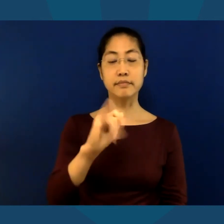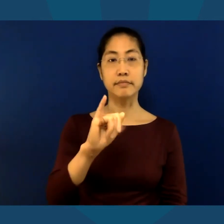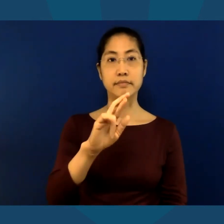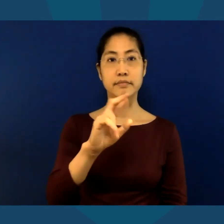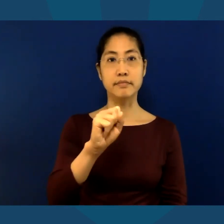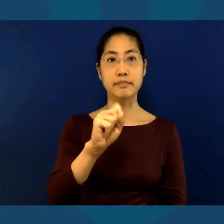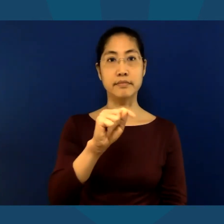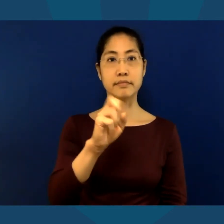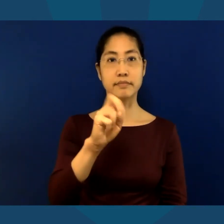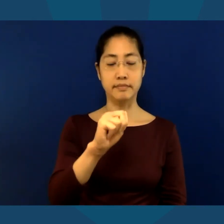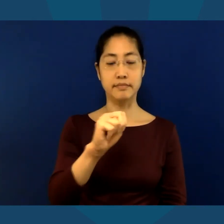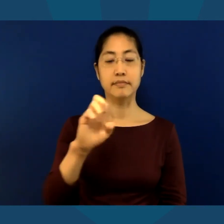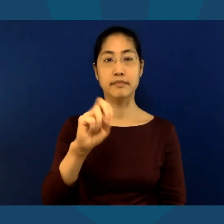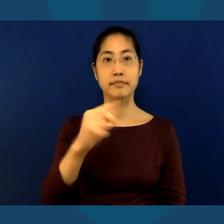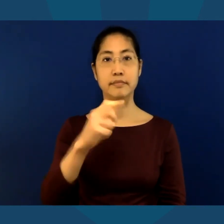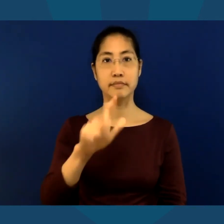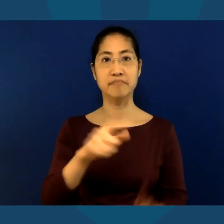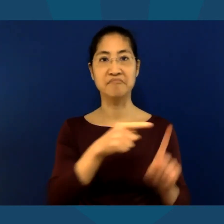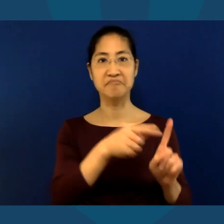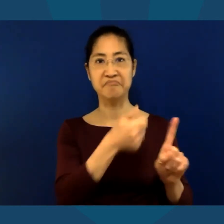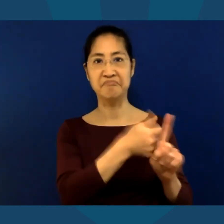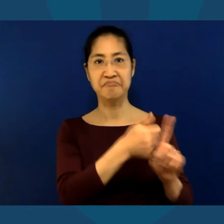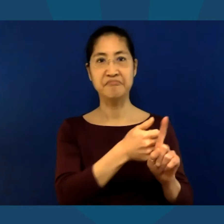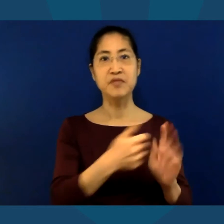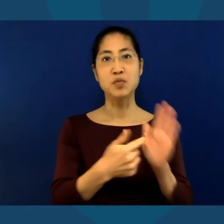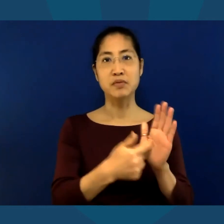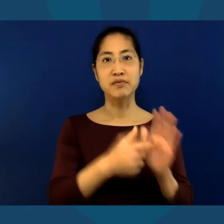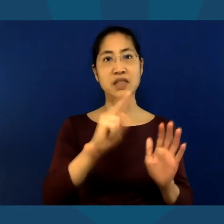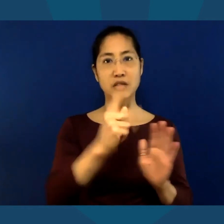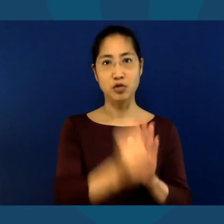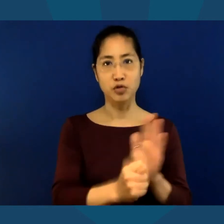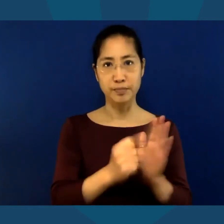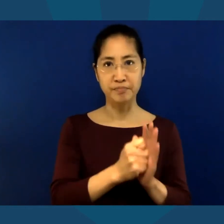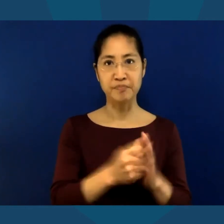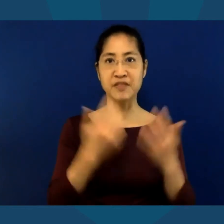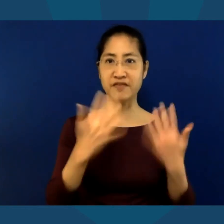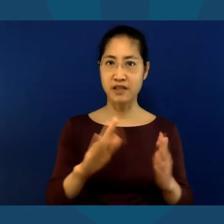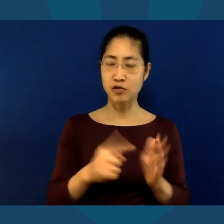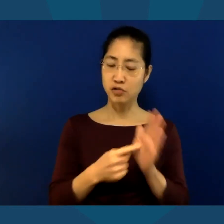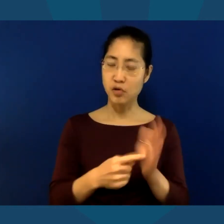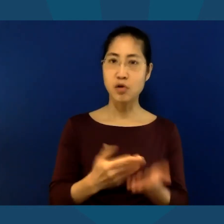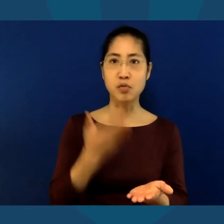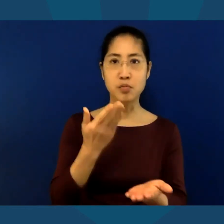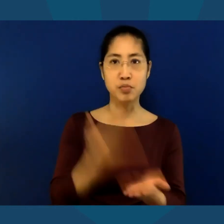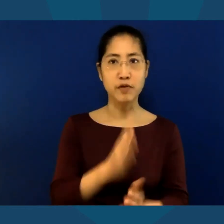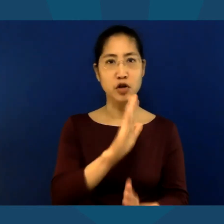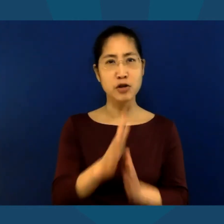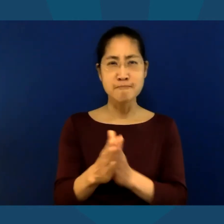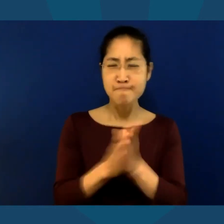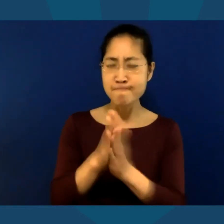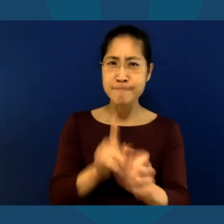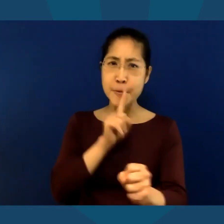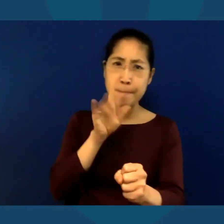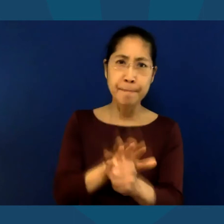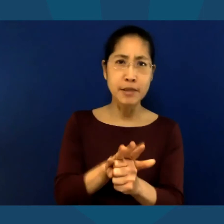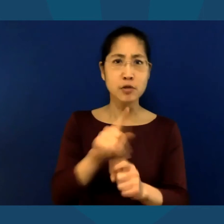As a two-term state representative, Kirsten Engel has demonstrated her passionate commitment to